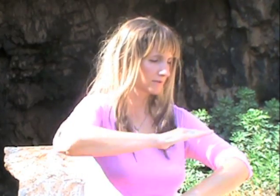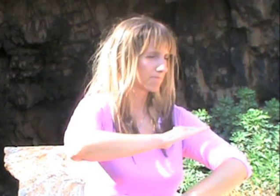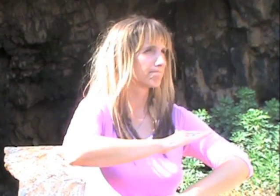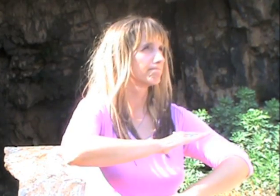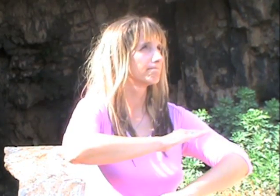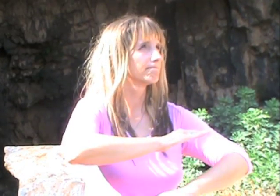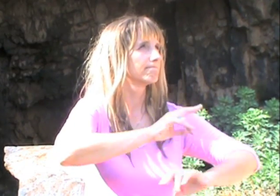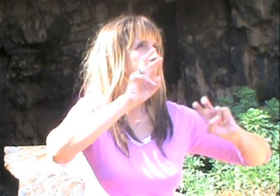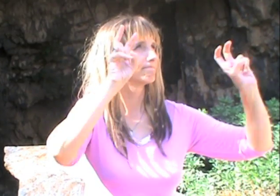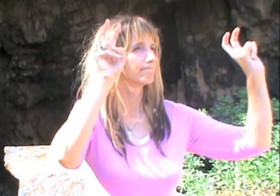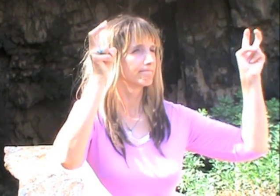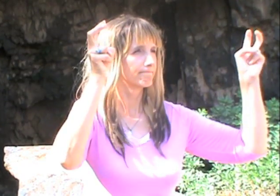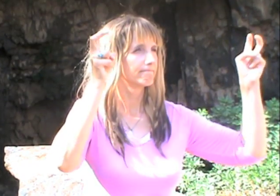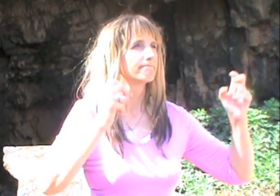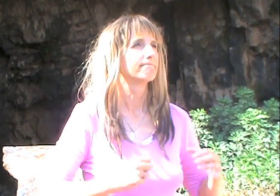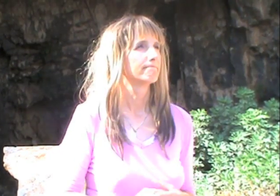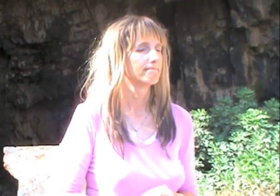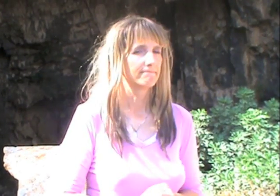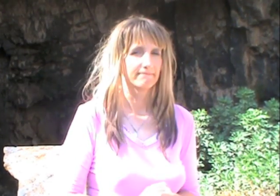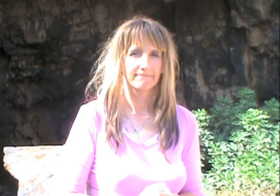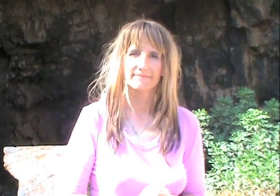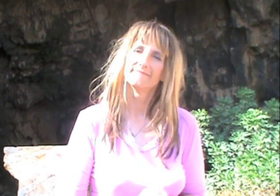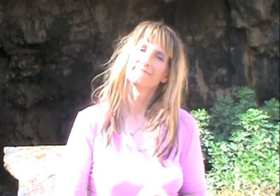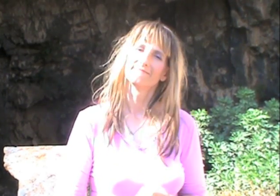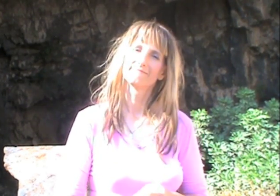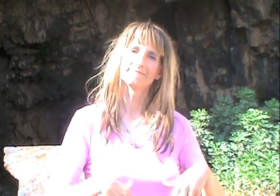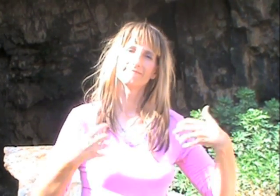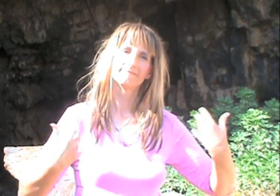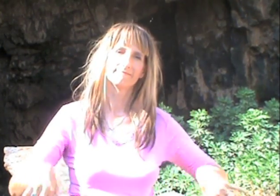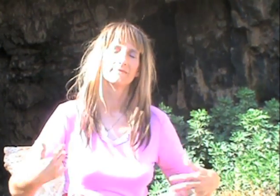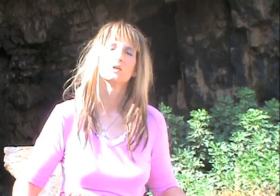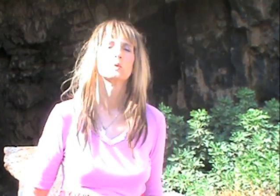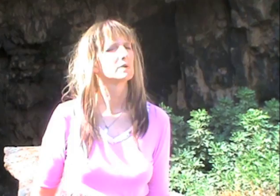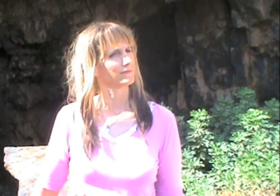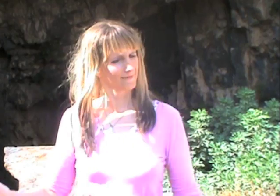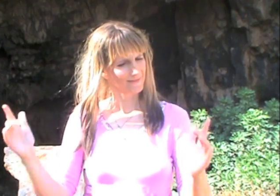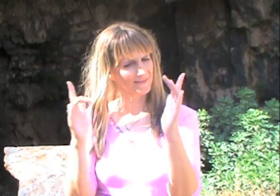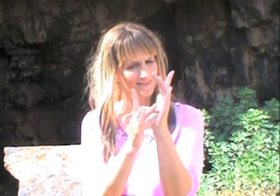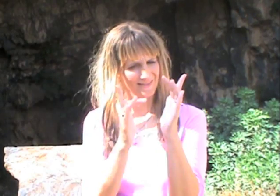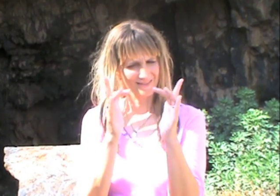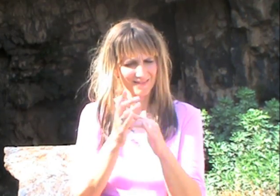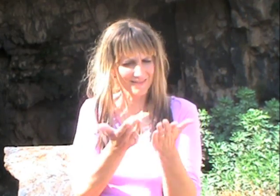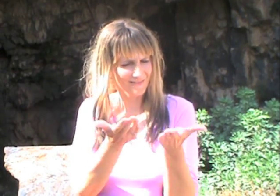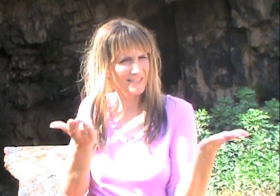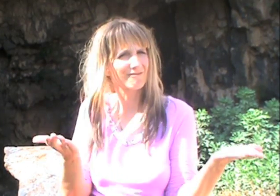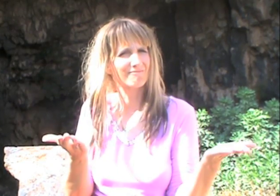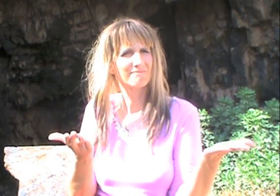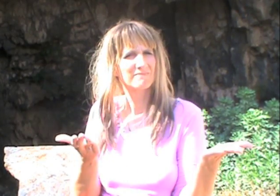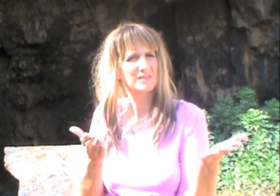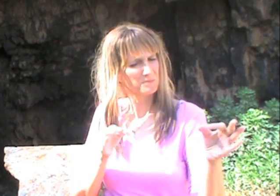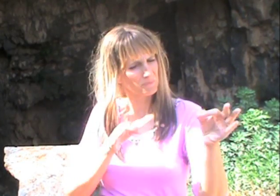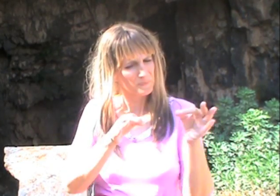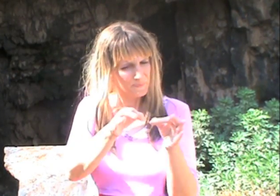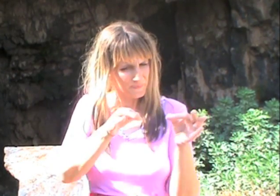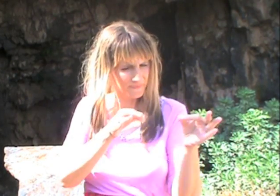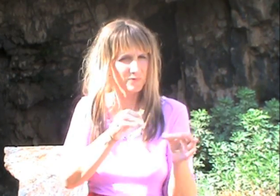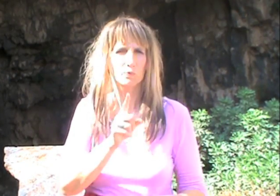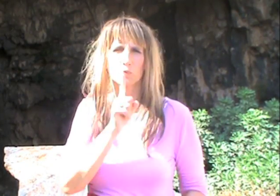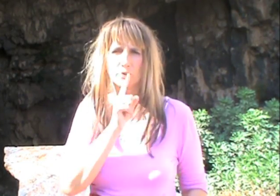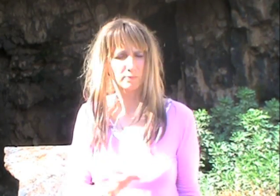Wow! Jesus was here. He